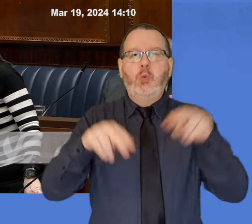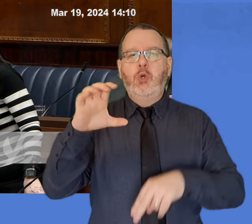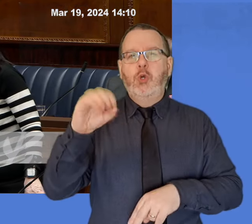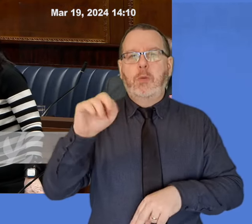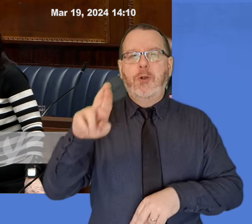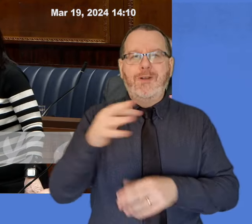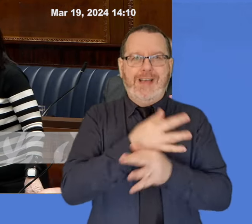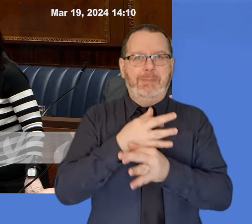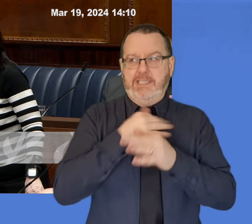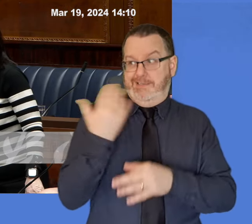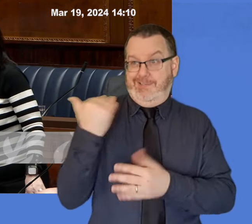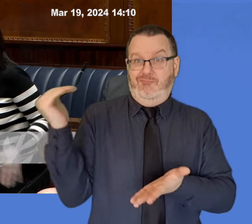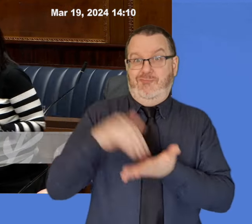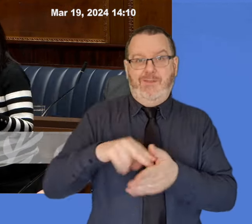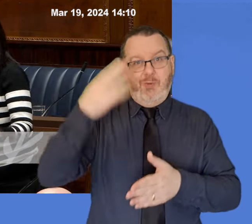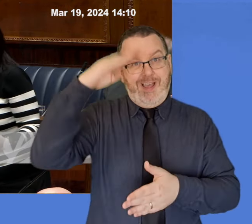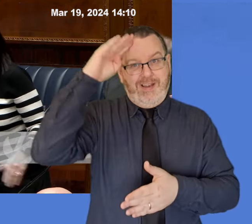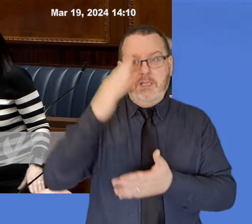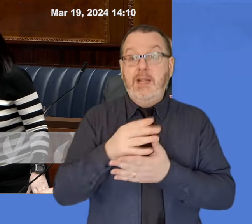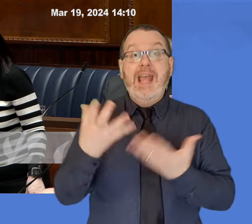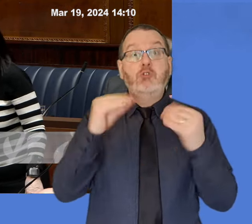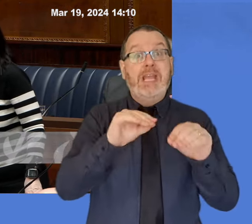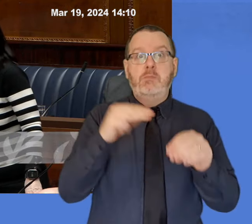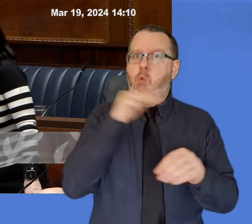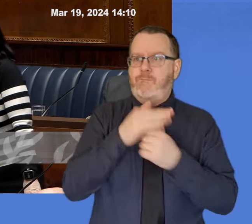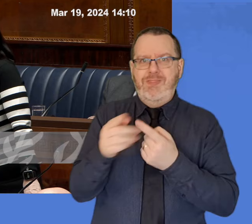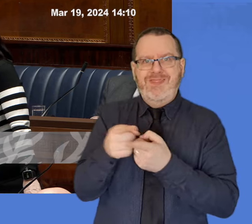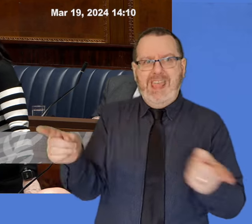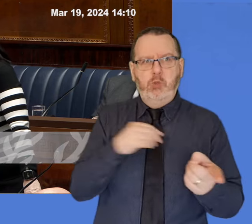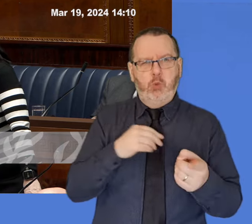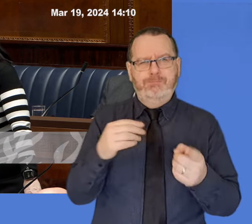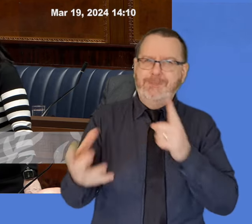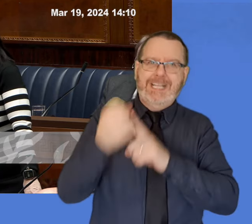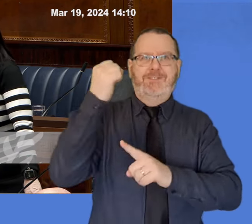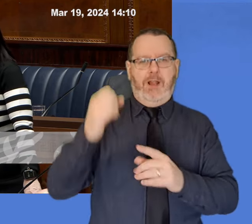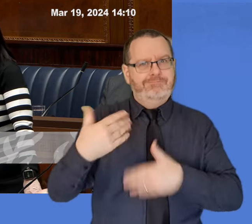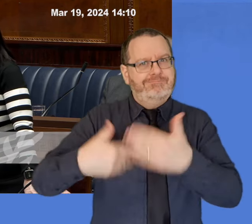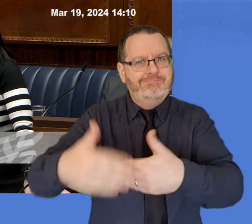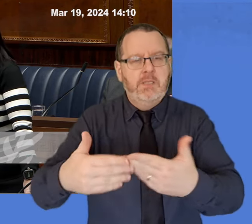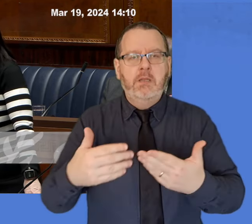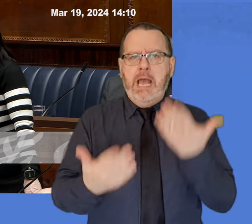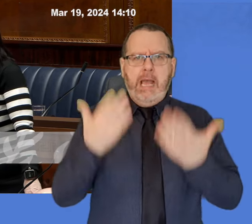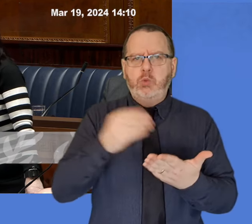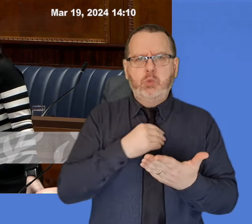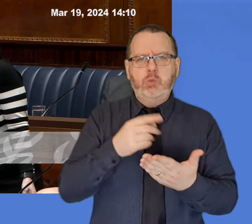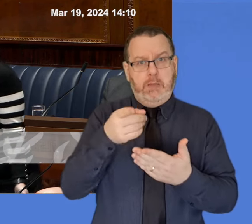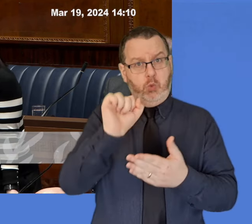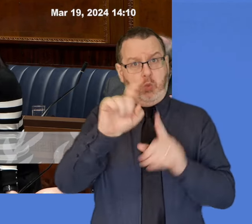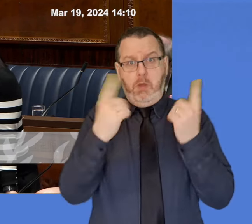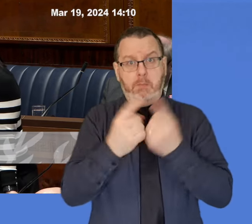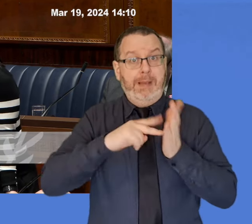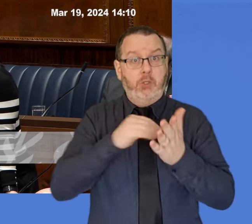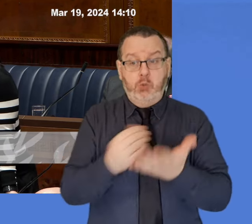newcomer families, and we know that education is a gateway to prosperity for the family. I'm just wondering what support you can give to university